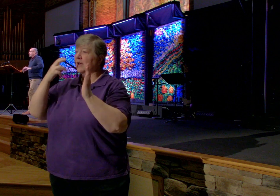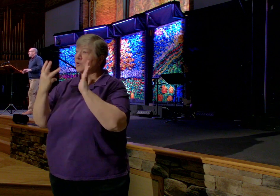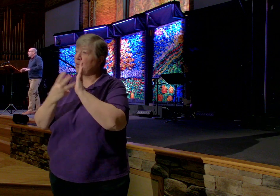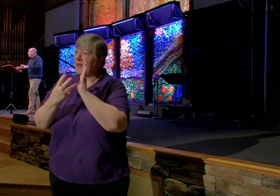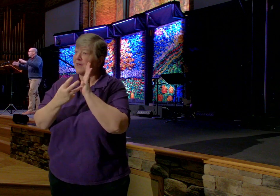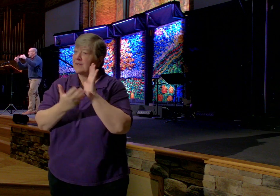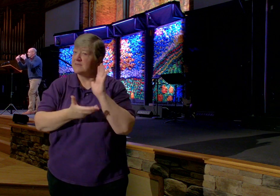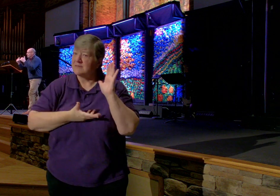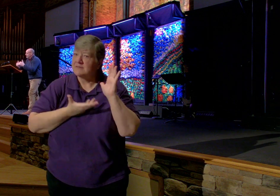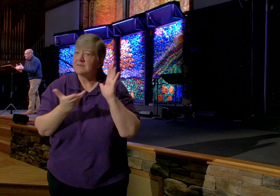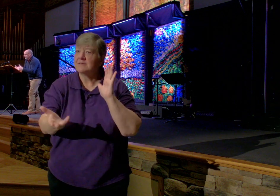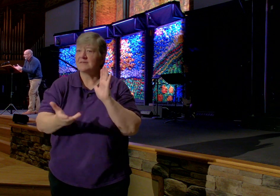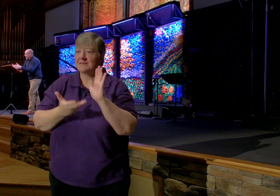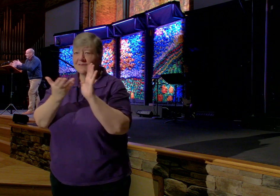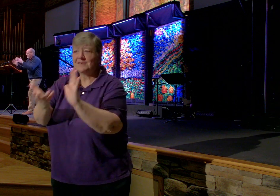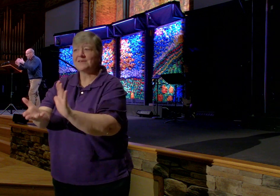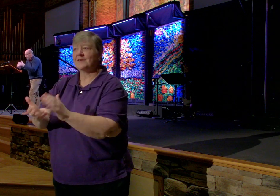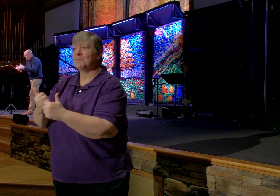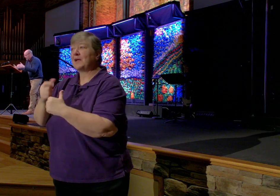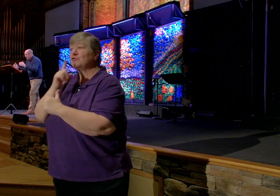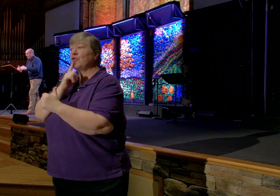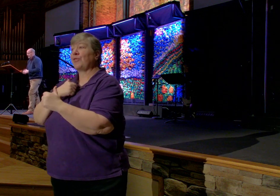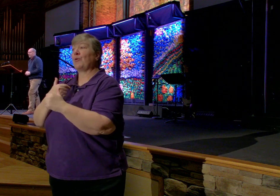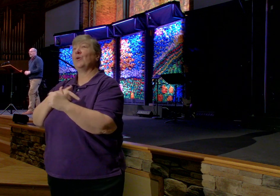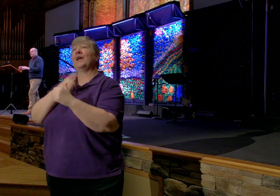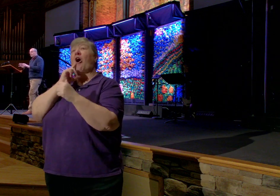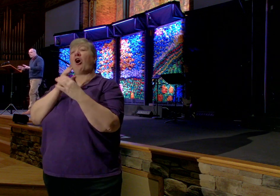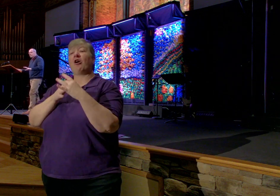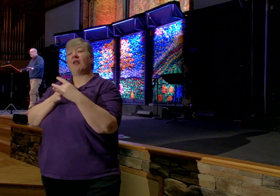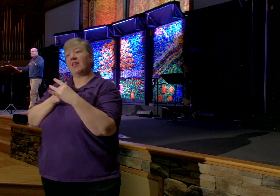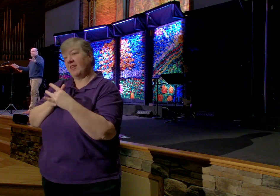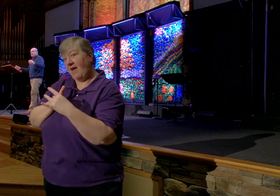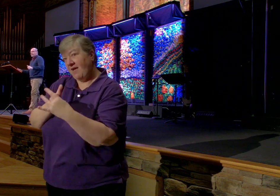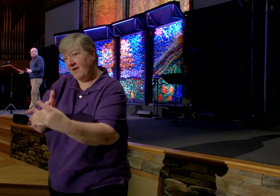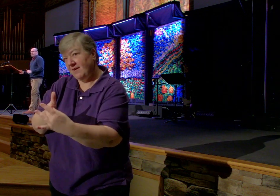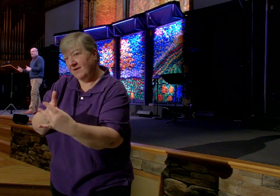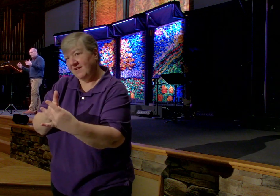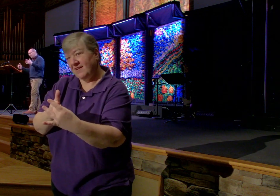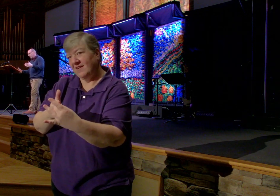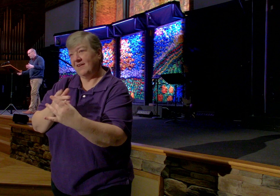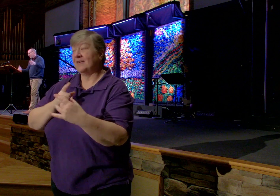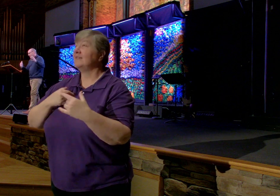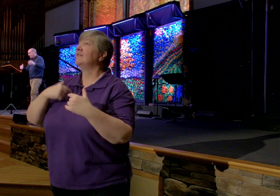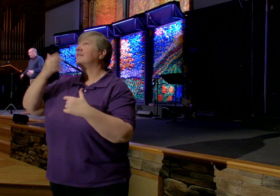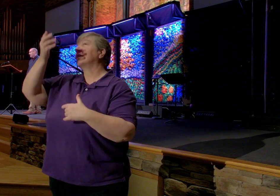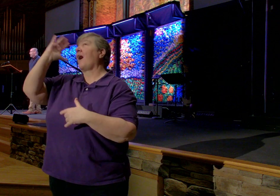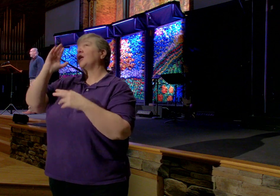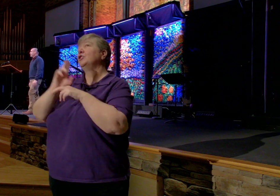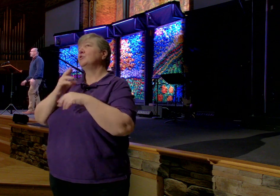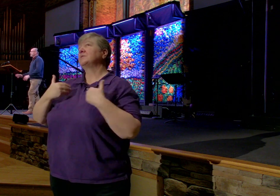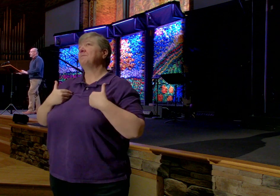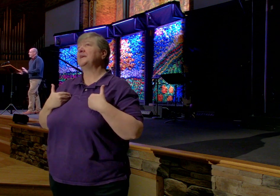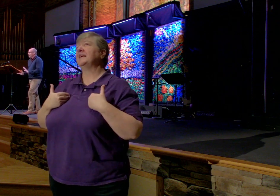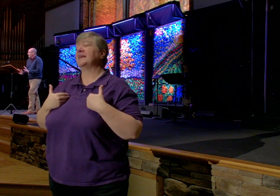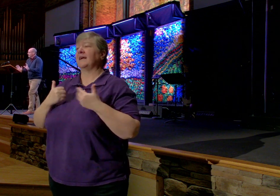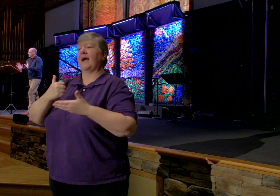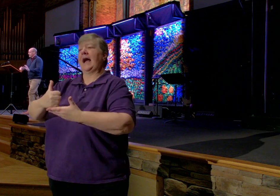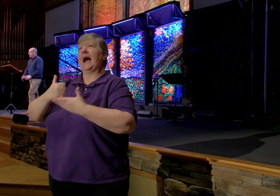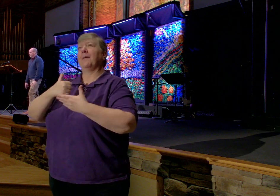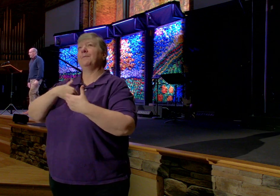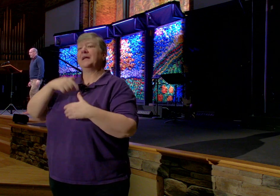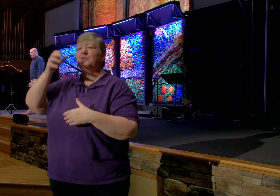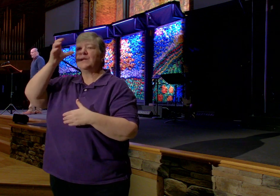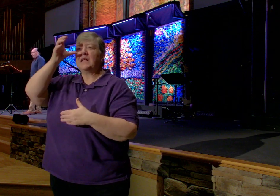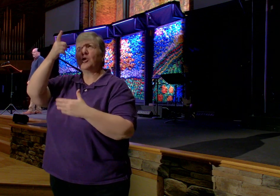to them is to make sure that we are being led by God. God, would you use me? God, would you help me? Help